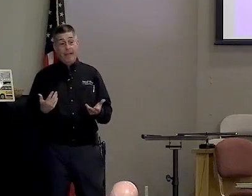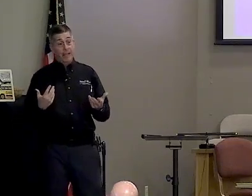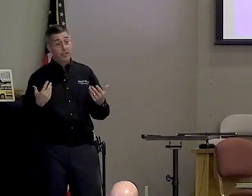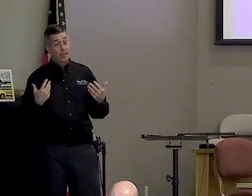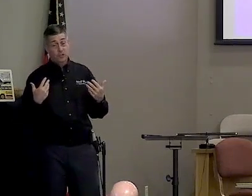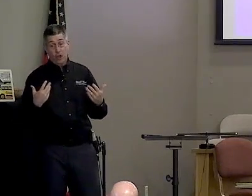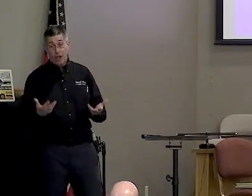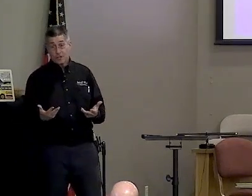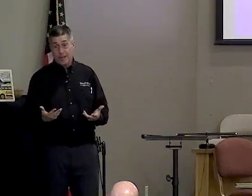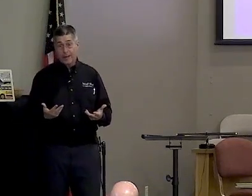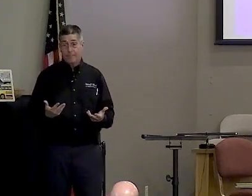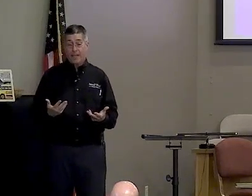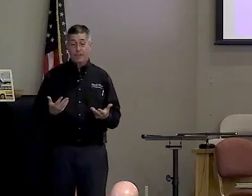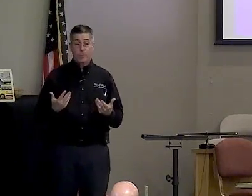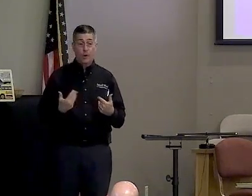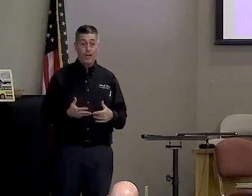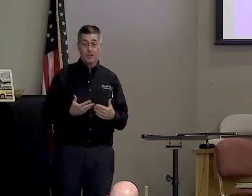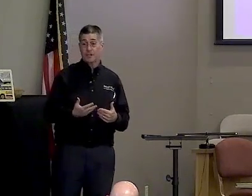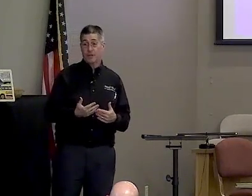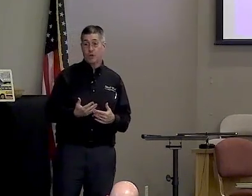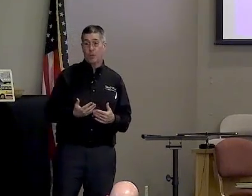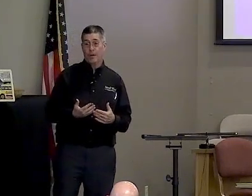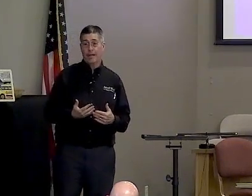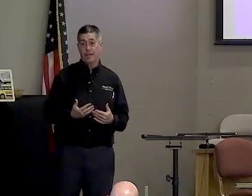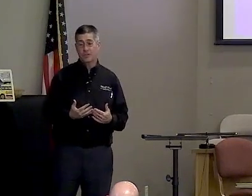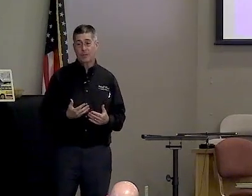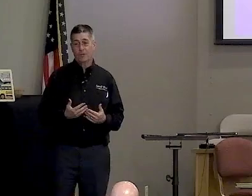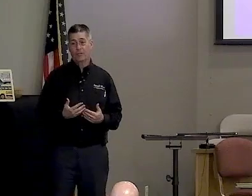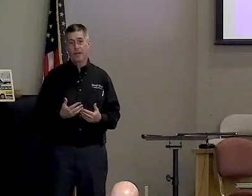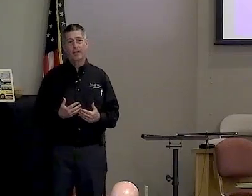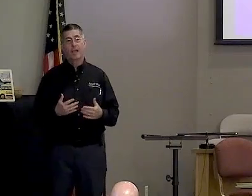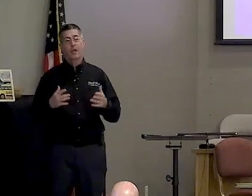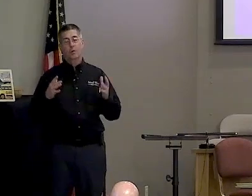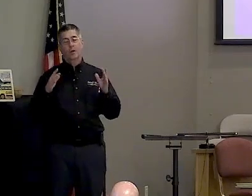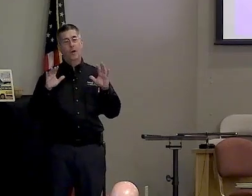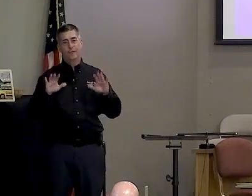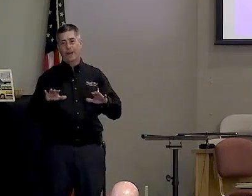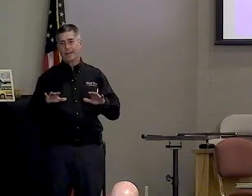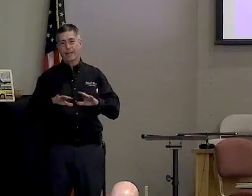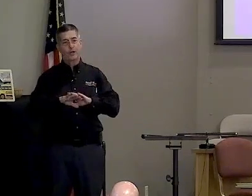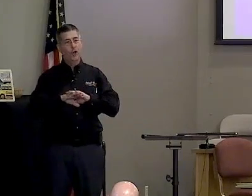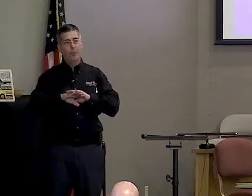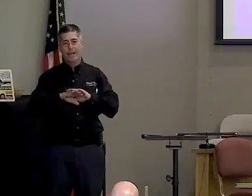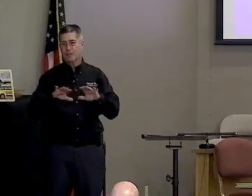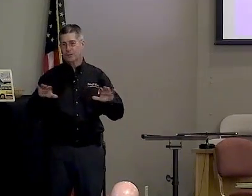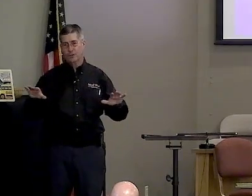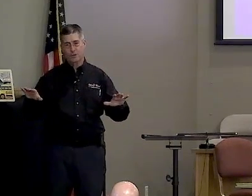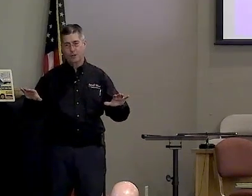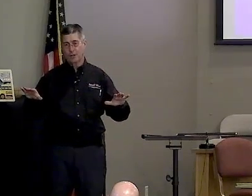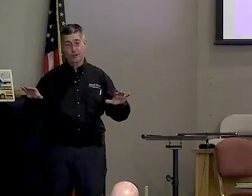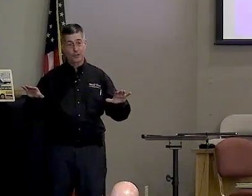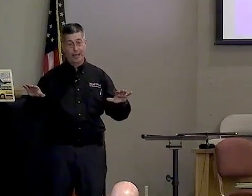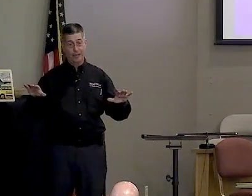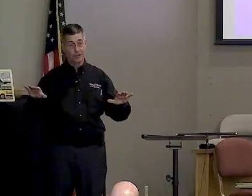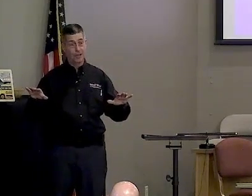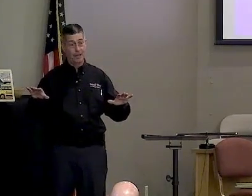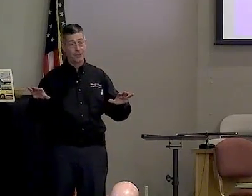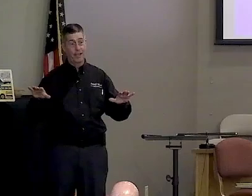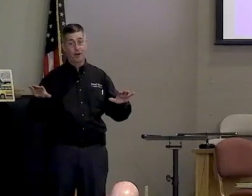It's exhausting. And the process of interpreting is something that, quite frankly, nobody else in your church understands unless they are